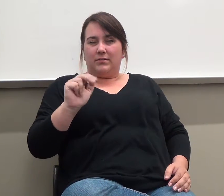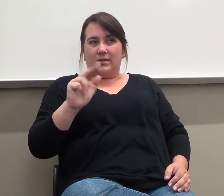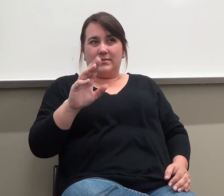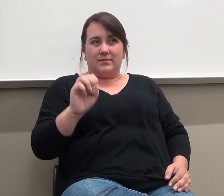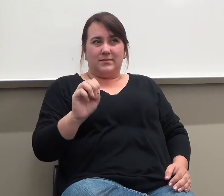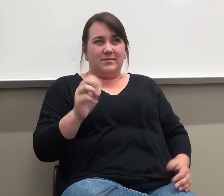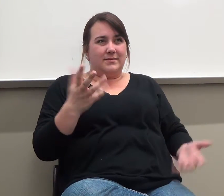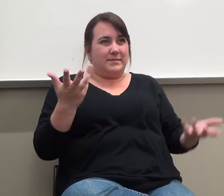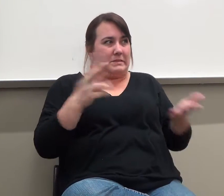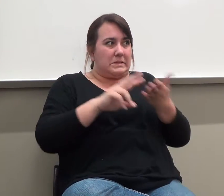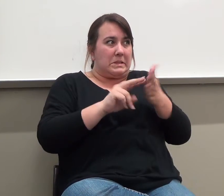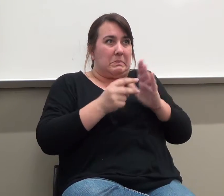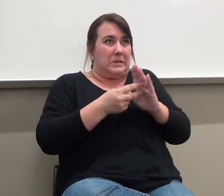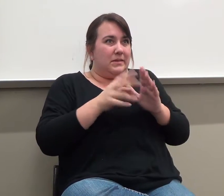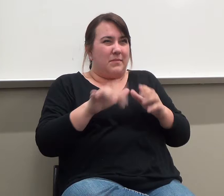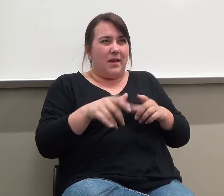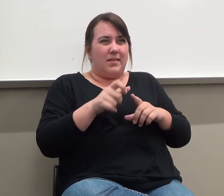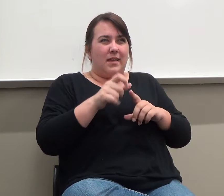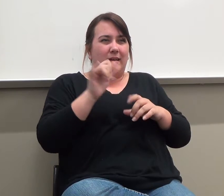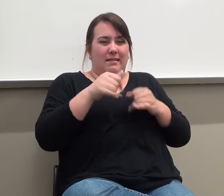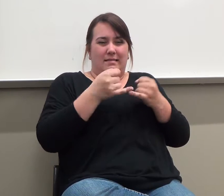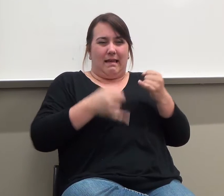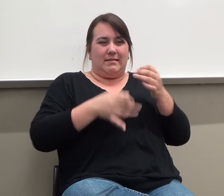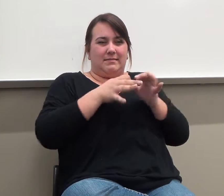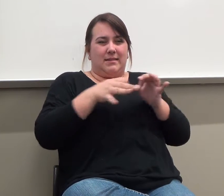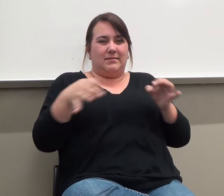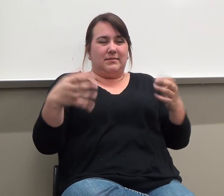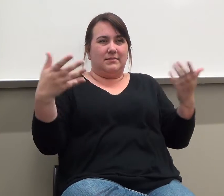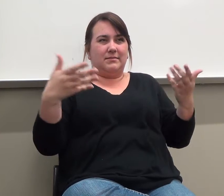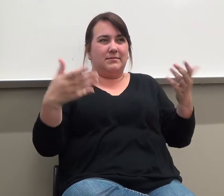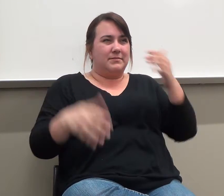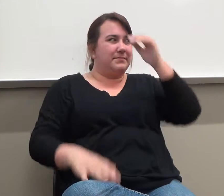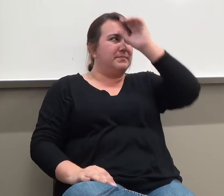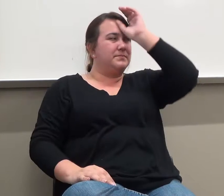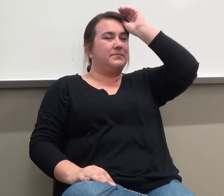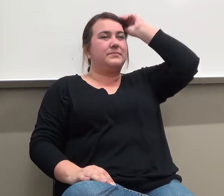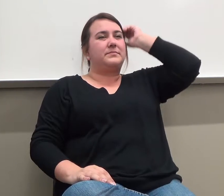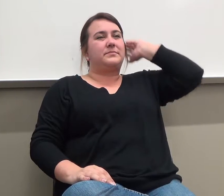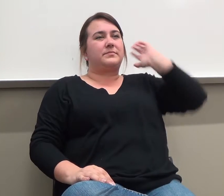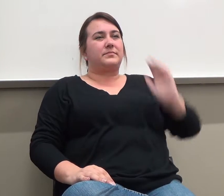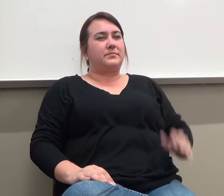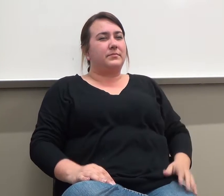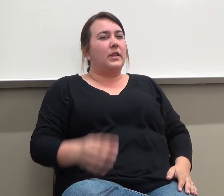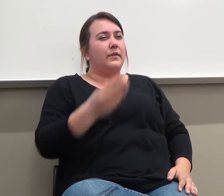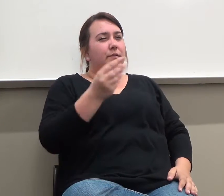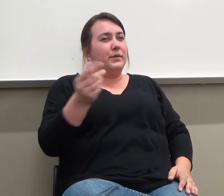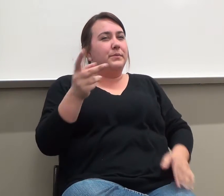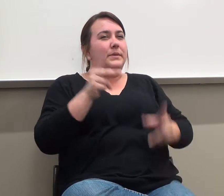What does she mean by that last sentence? A couple of people have already